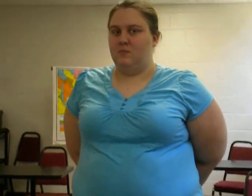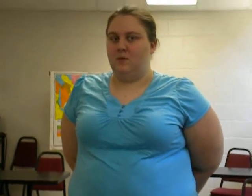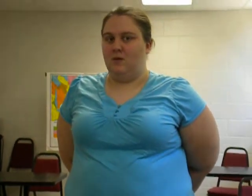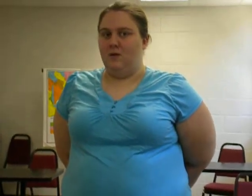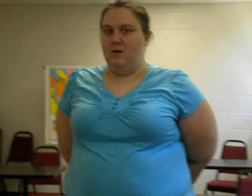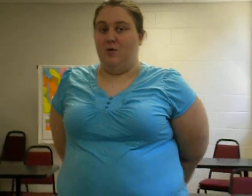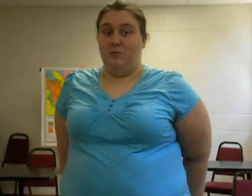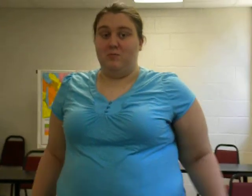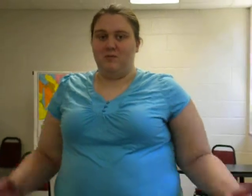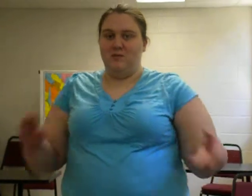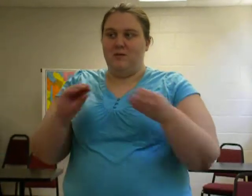Oh.